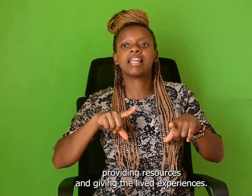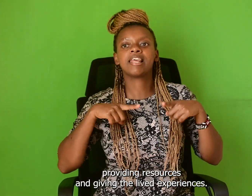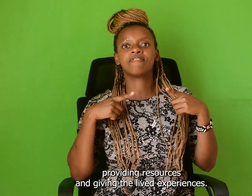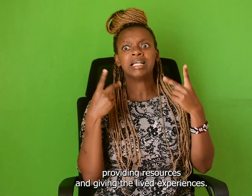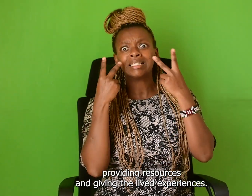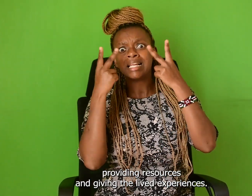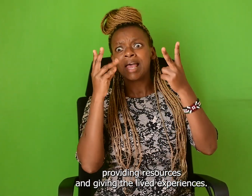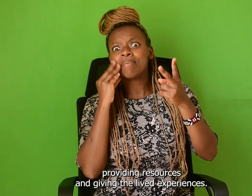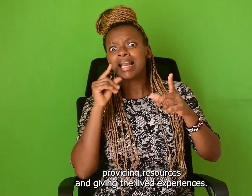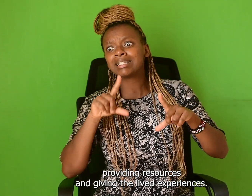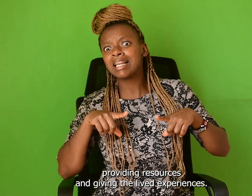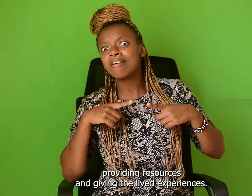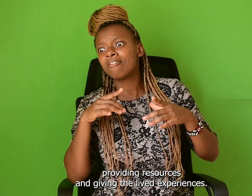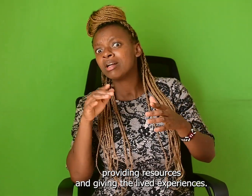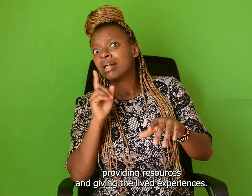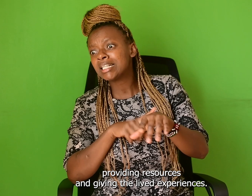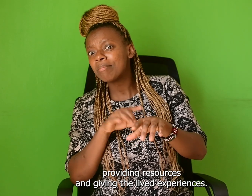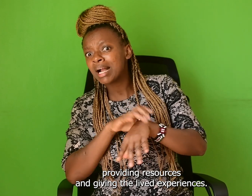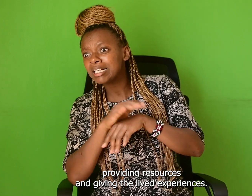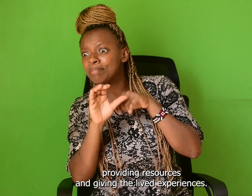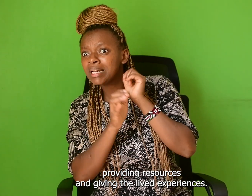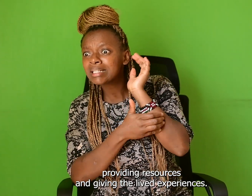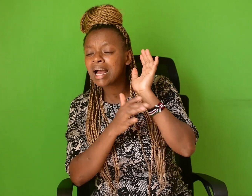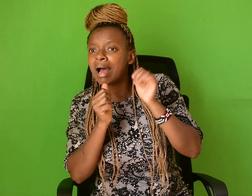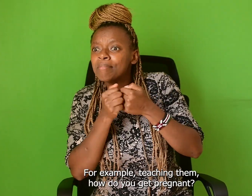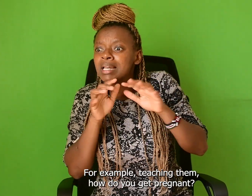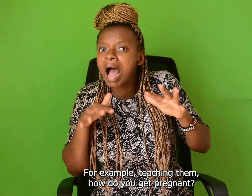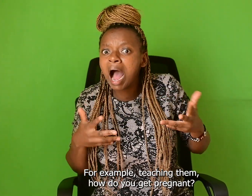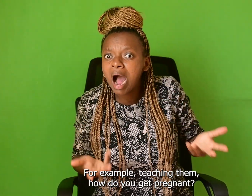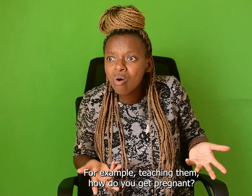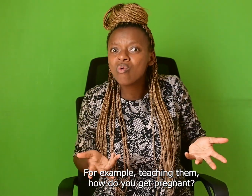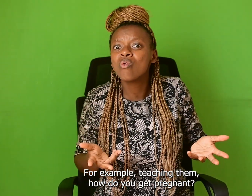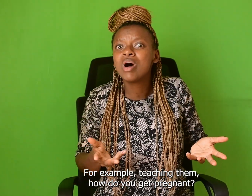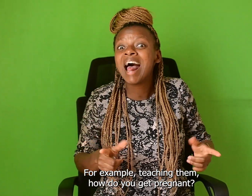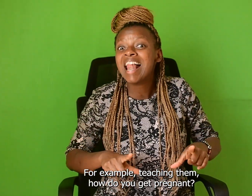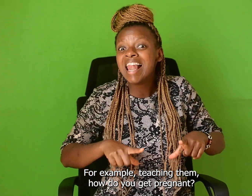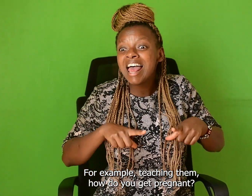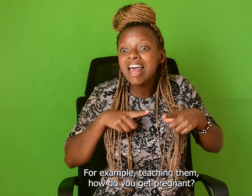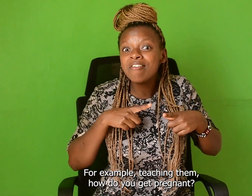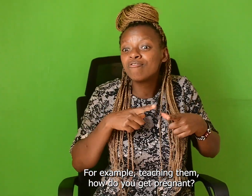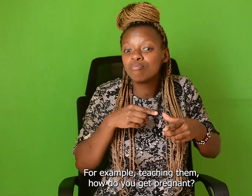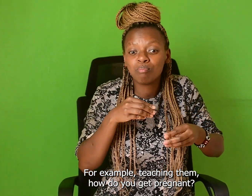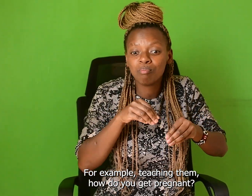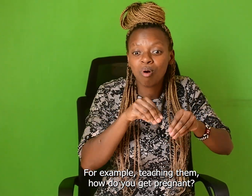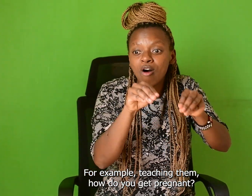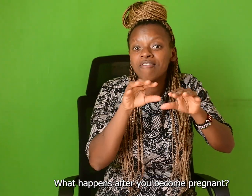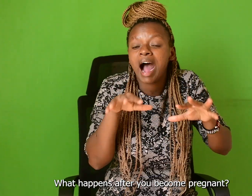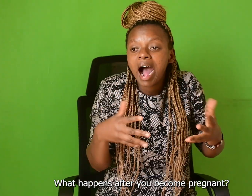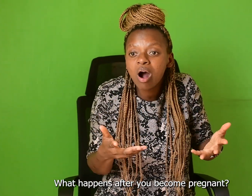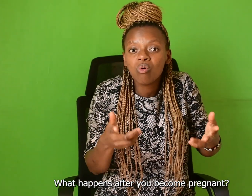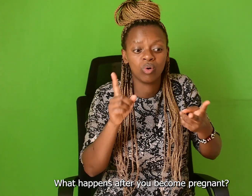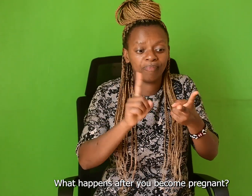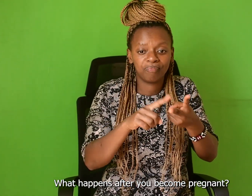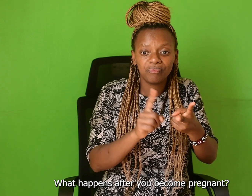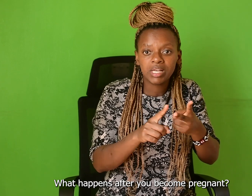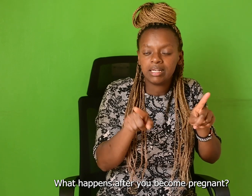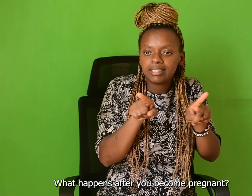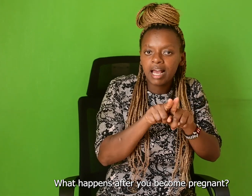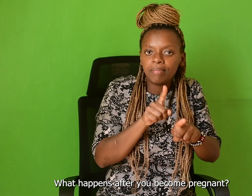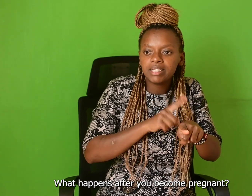resources and giving them lived experiences. For example, teaching them how do you get pregnant, what happens after you become